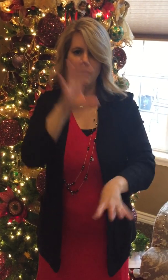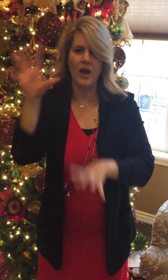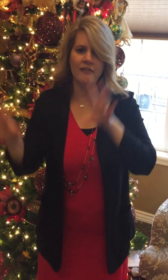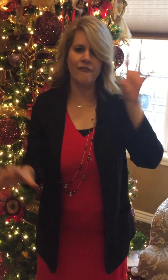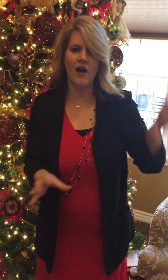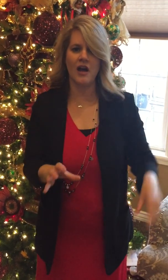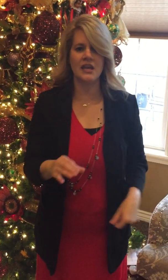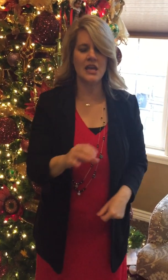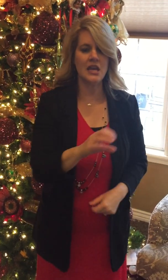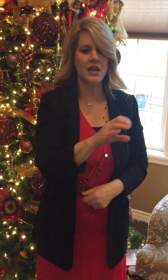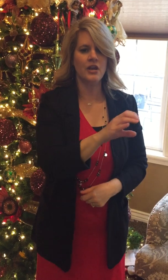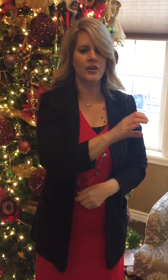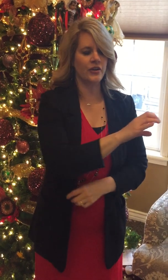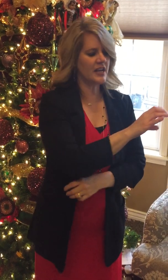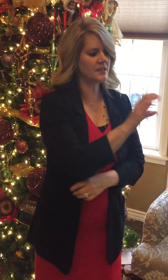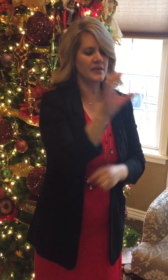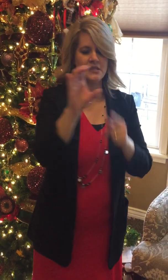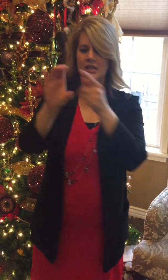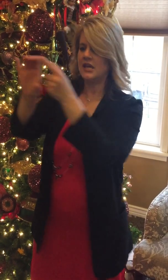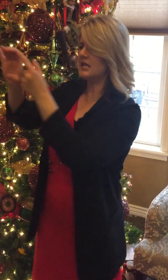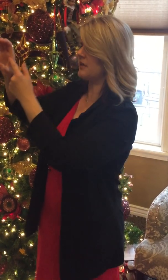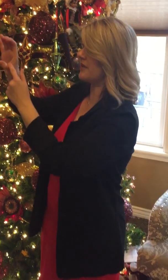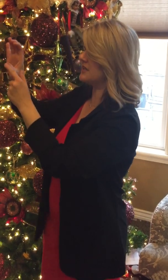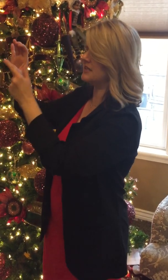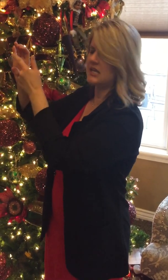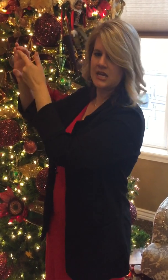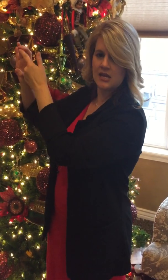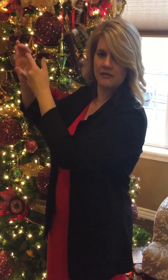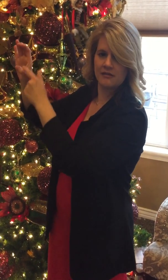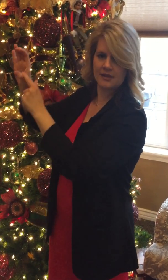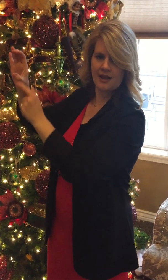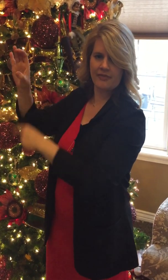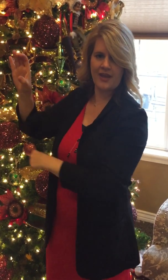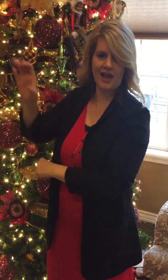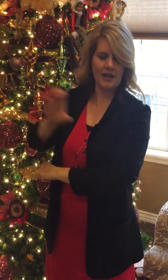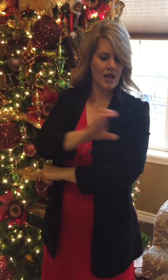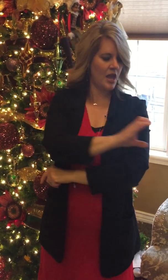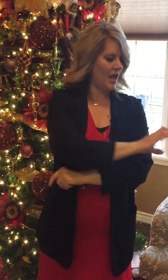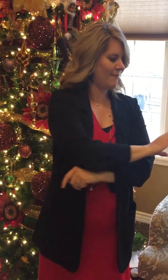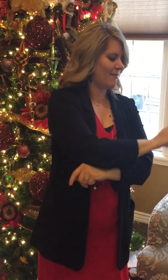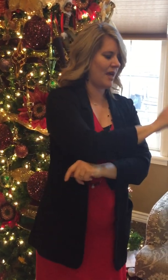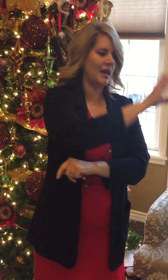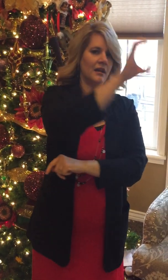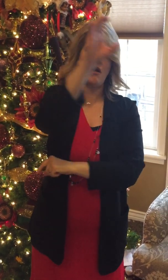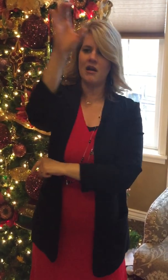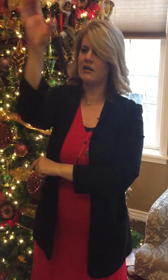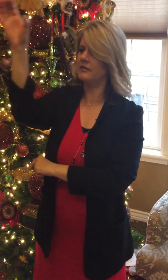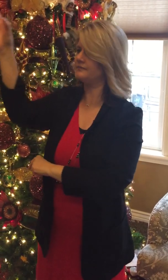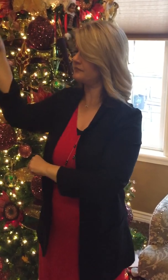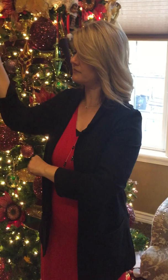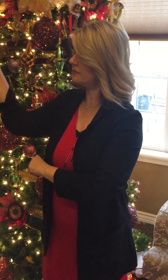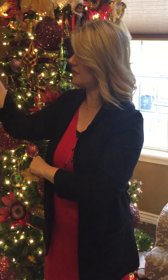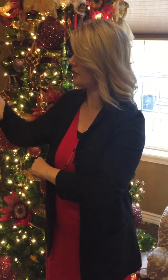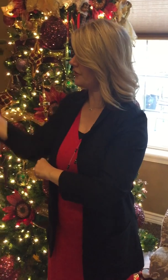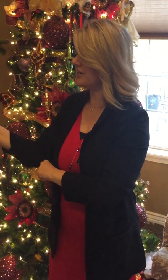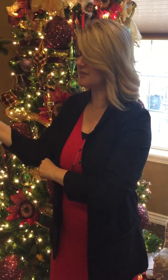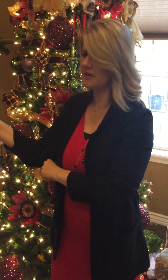one foggy Christmas is a big C. Got that? Make an arc.